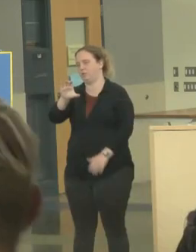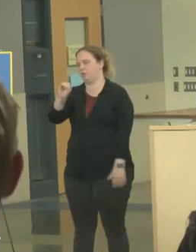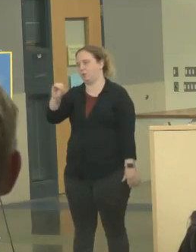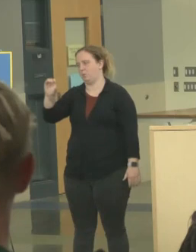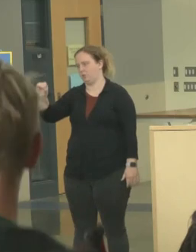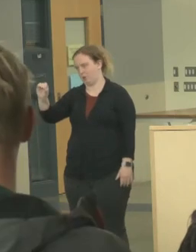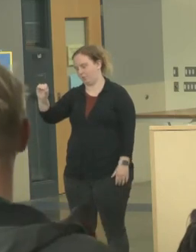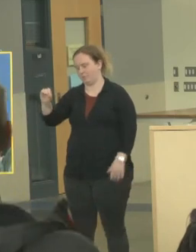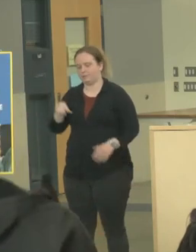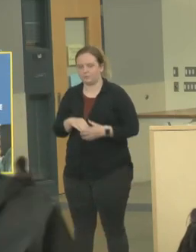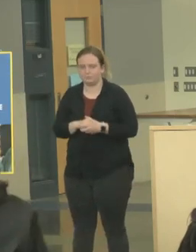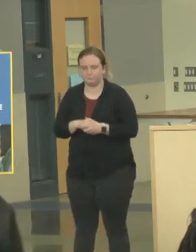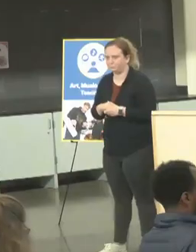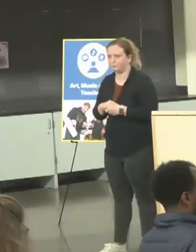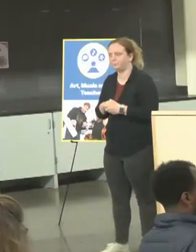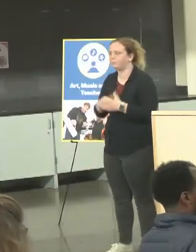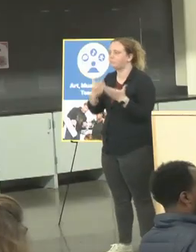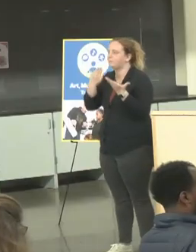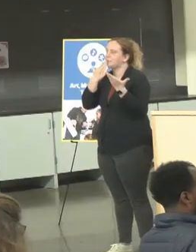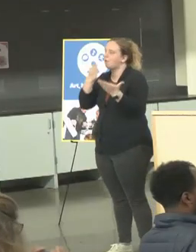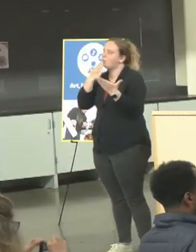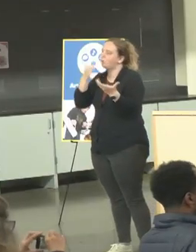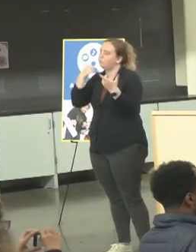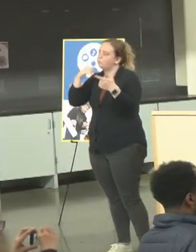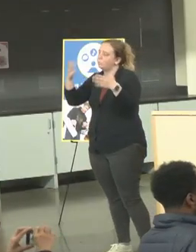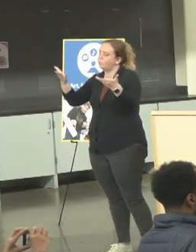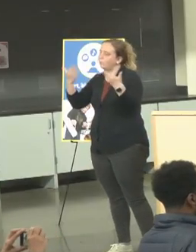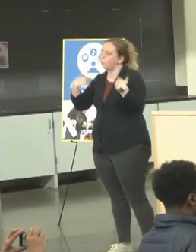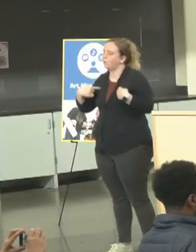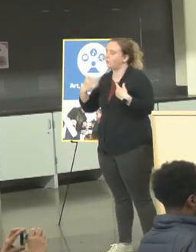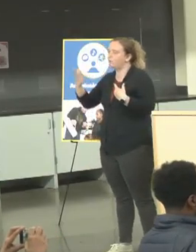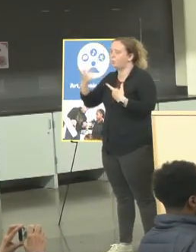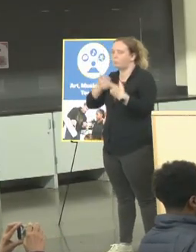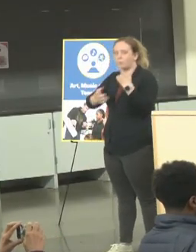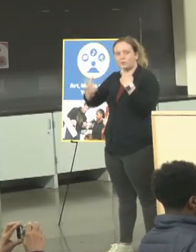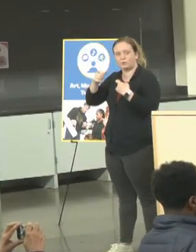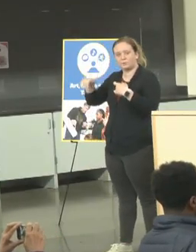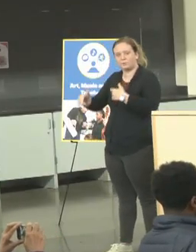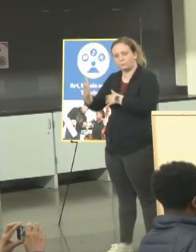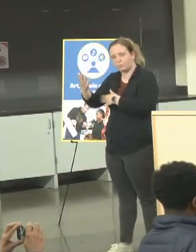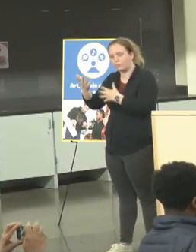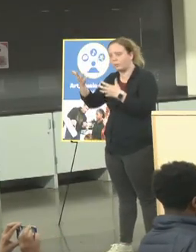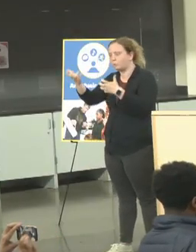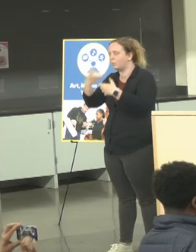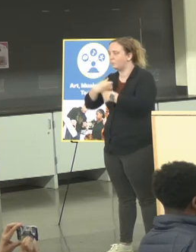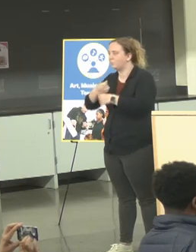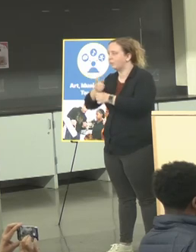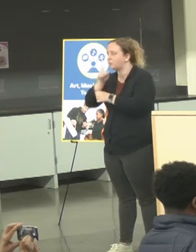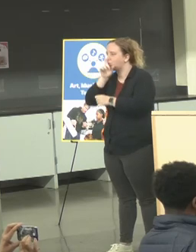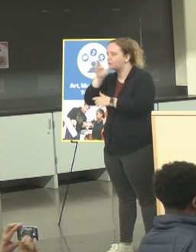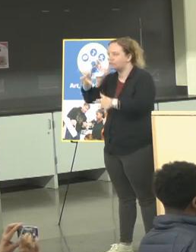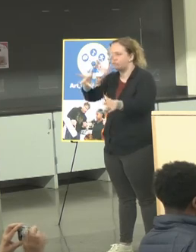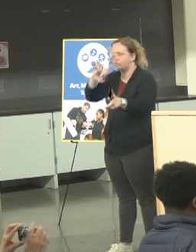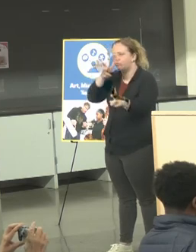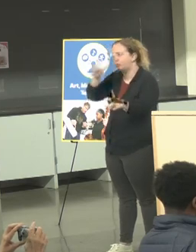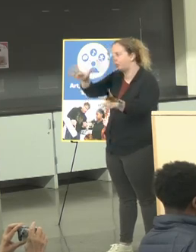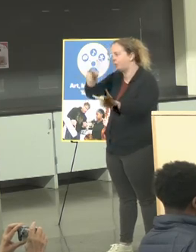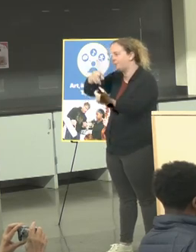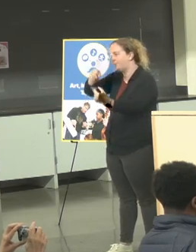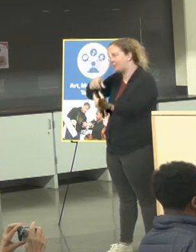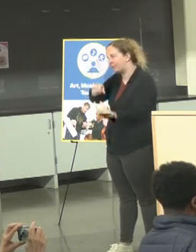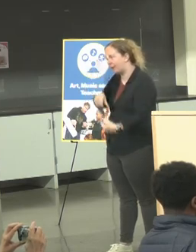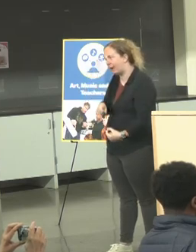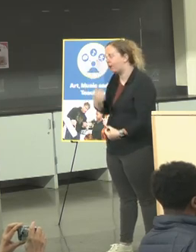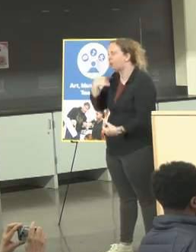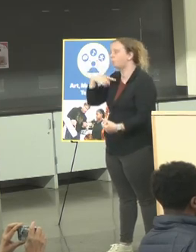So thank you for bringing your questions here this morning. Our goal is to make sure that your voices are heard. We will read questions